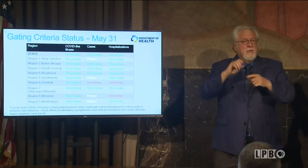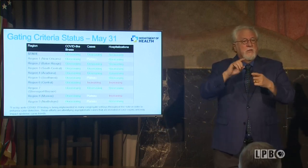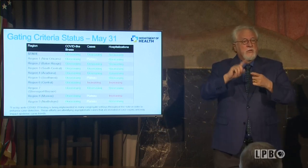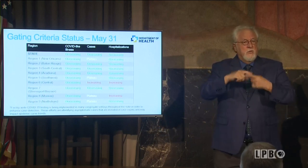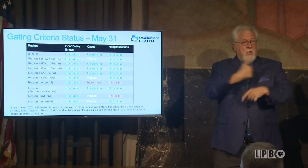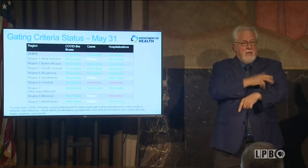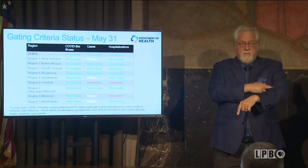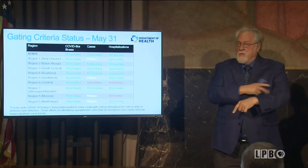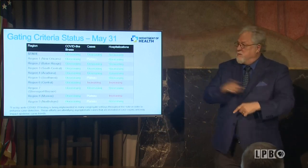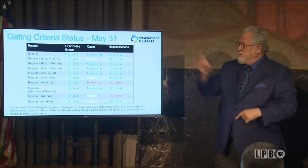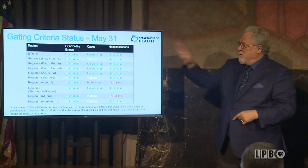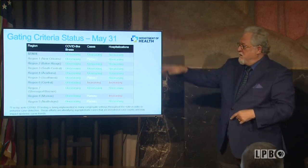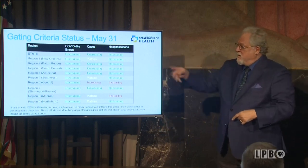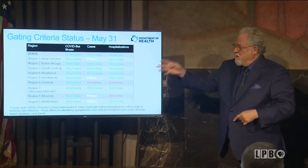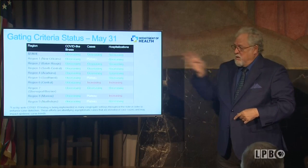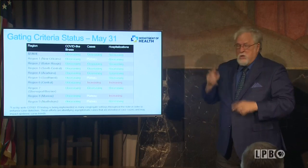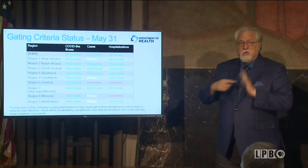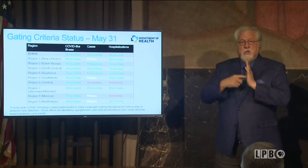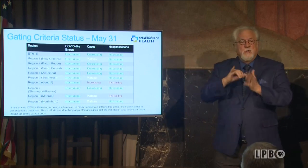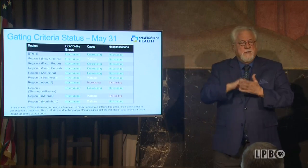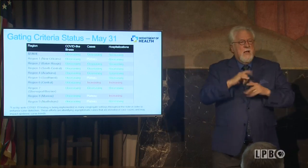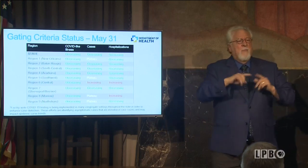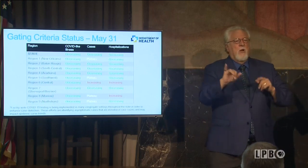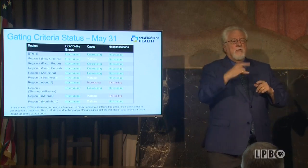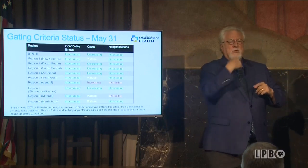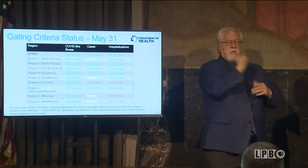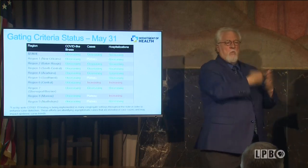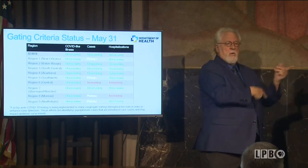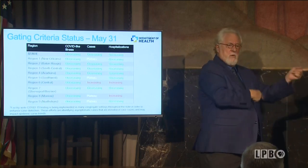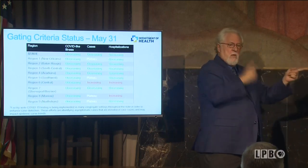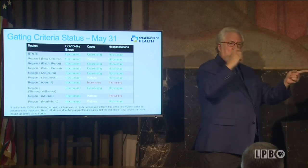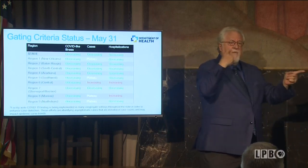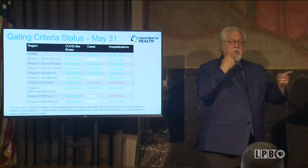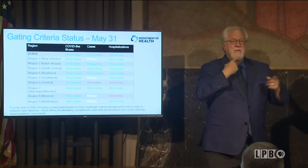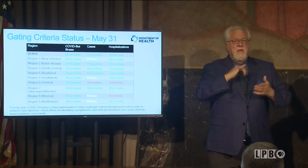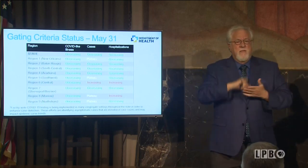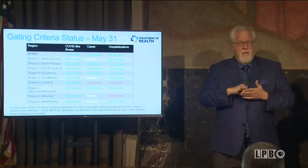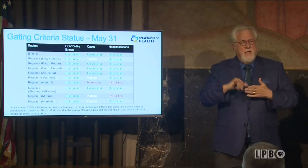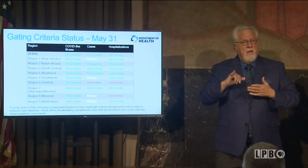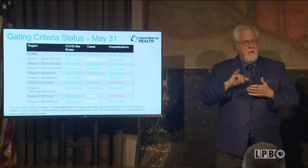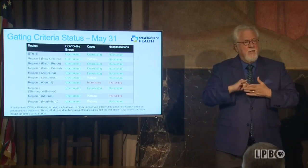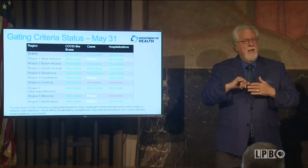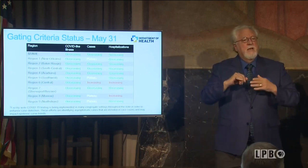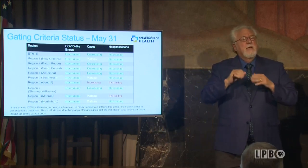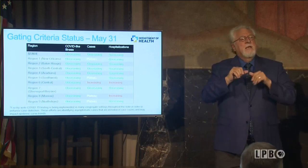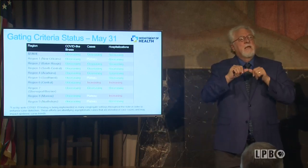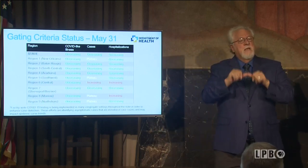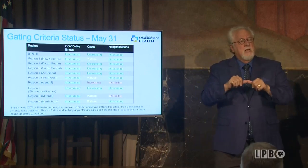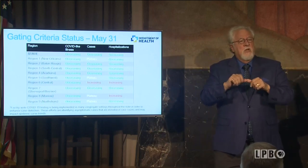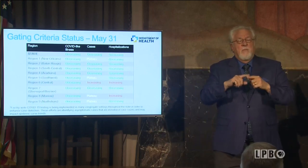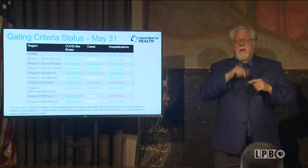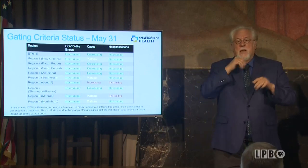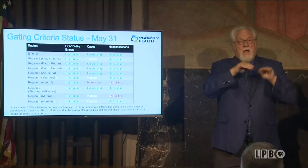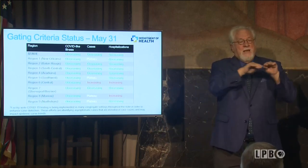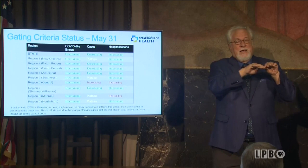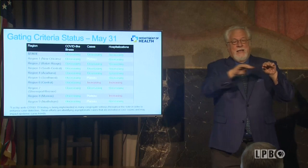chart depicts that, but it also depicts the other point that the governor just made, which is that progress continues, but it is not even across the